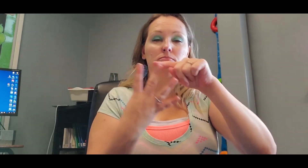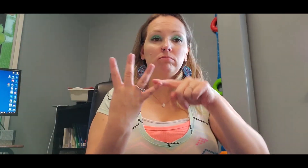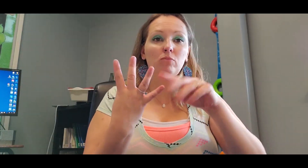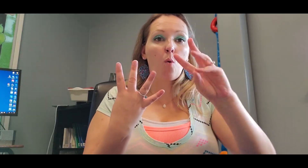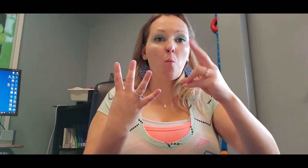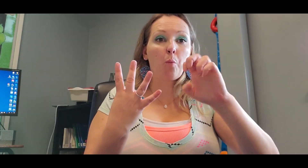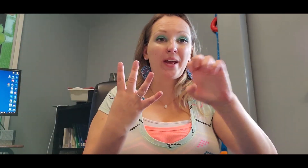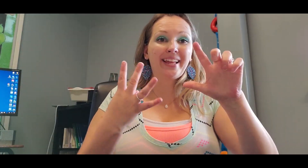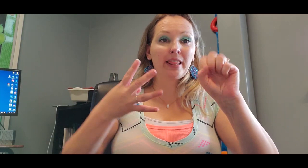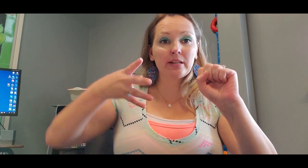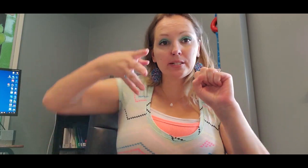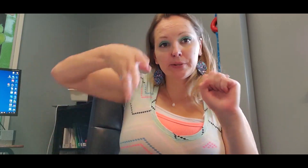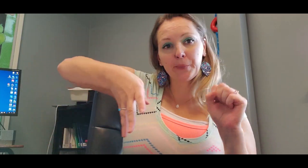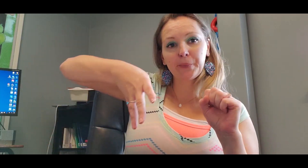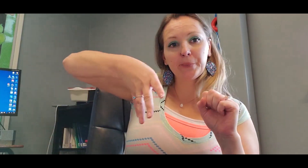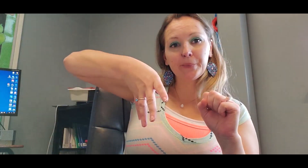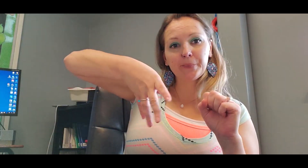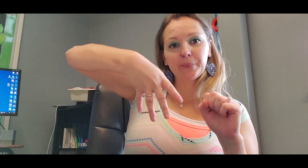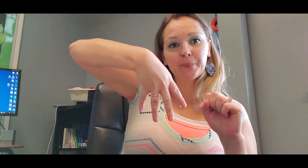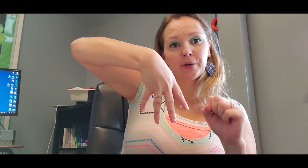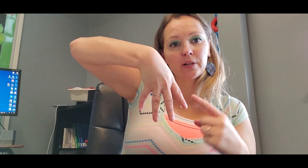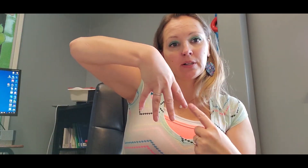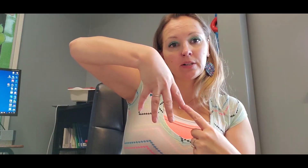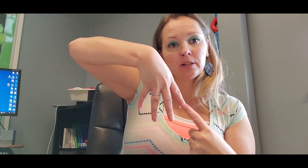There's 4 wheels on each side.